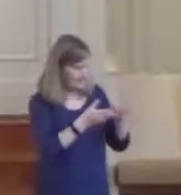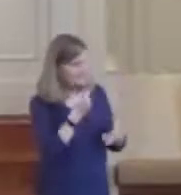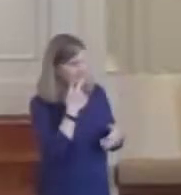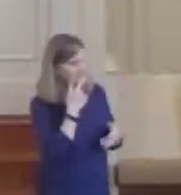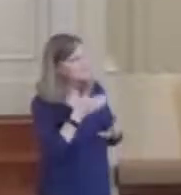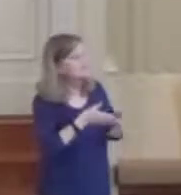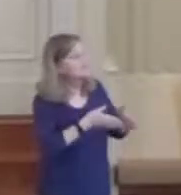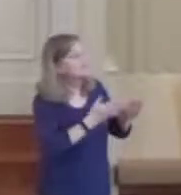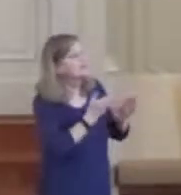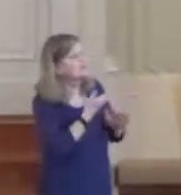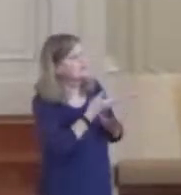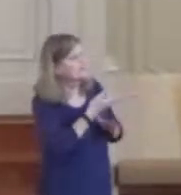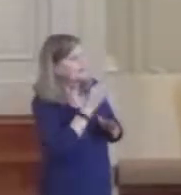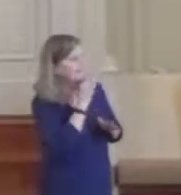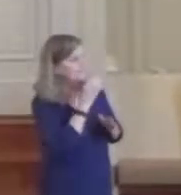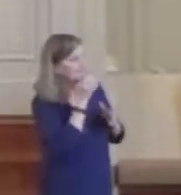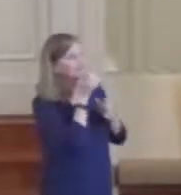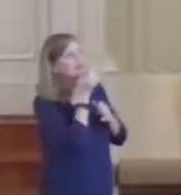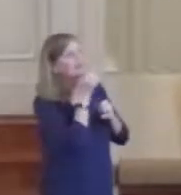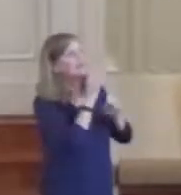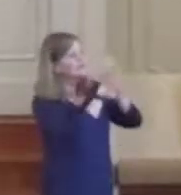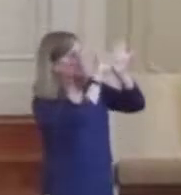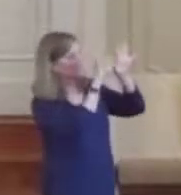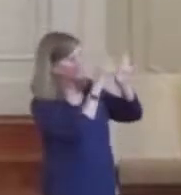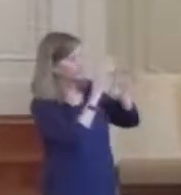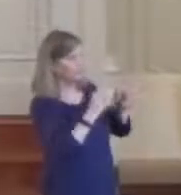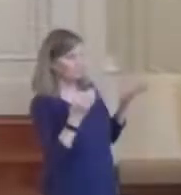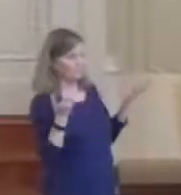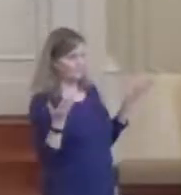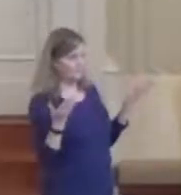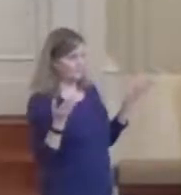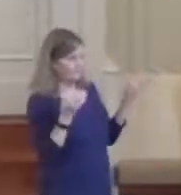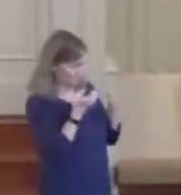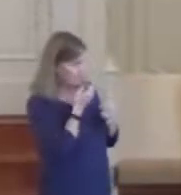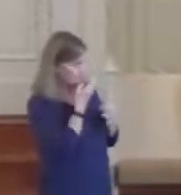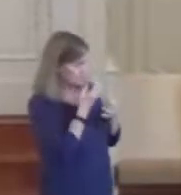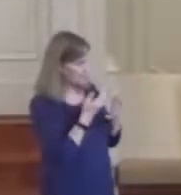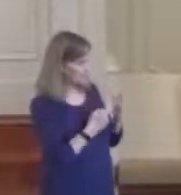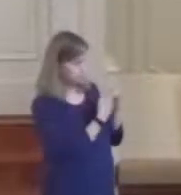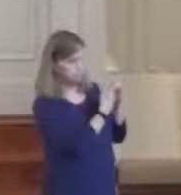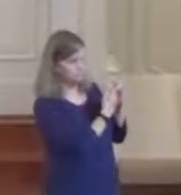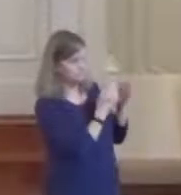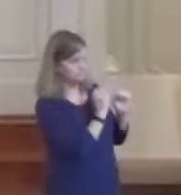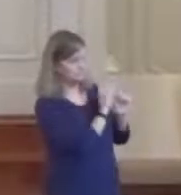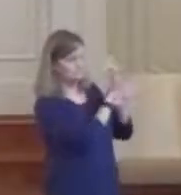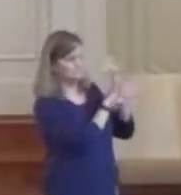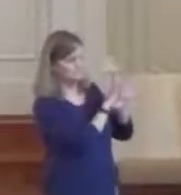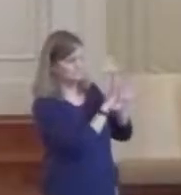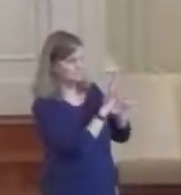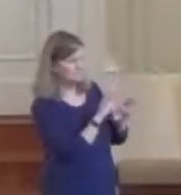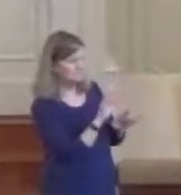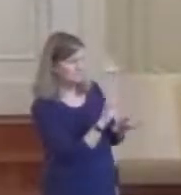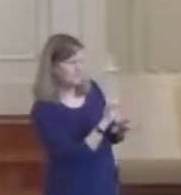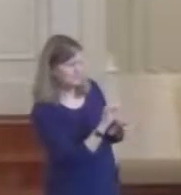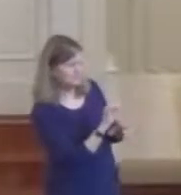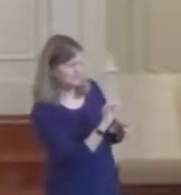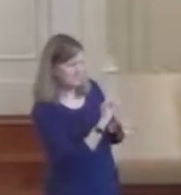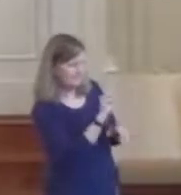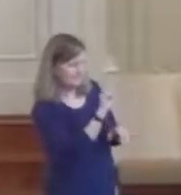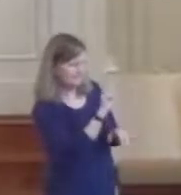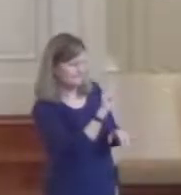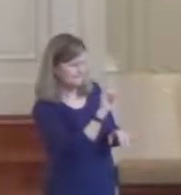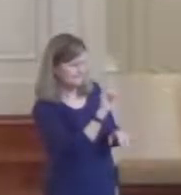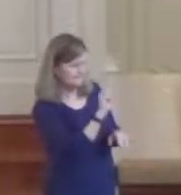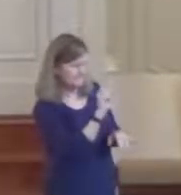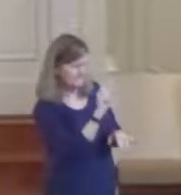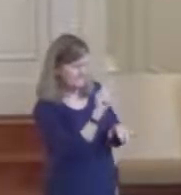"Let there be light," and there was light. The image that we have now is kind of like a mist or like a dusk